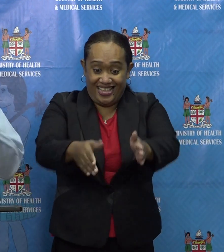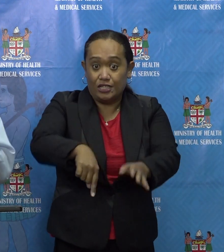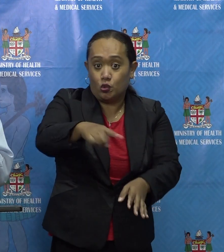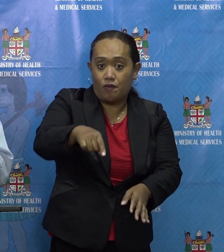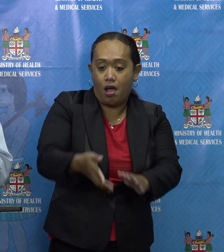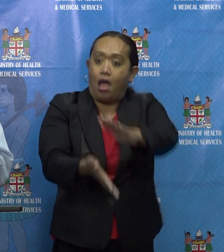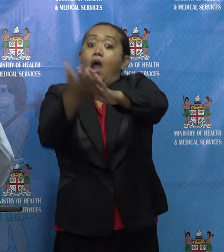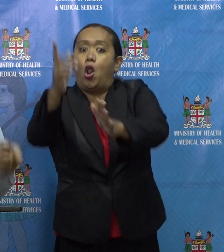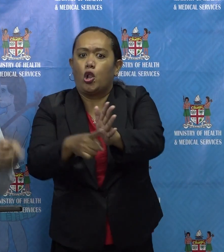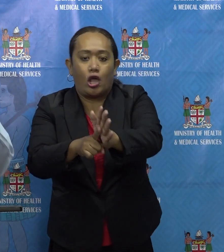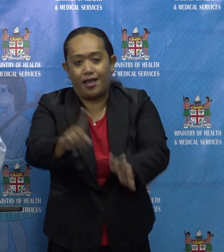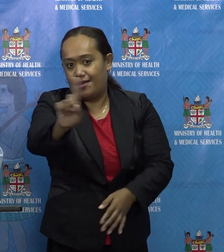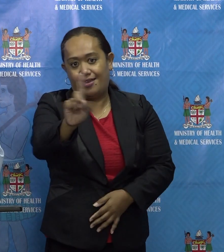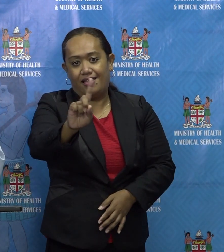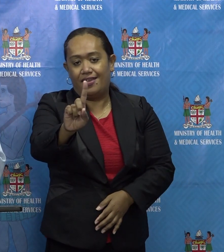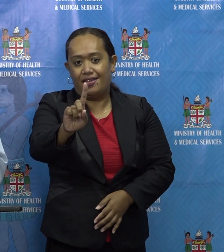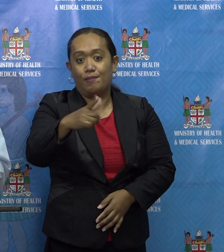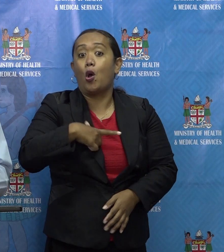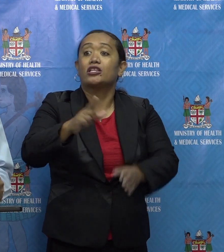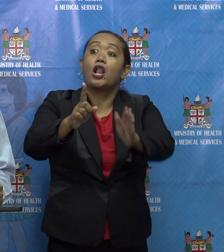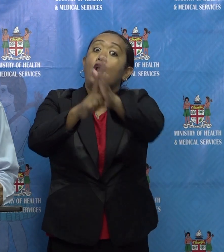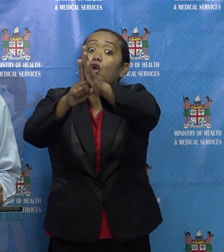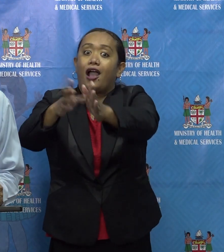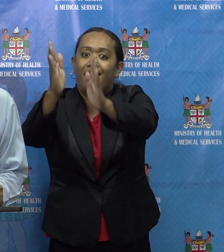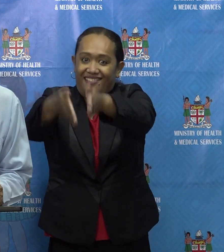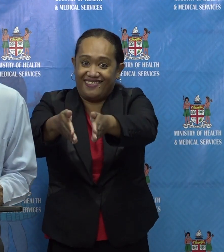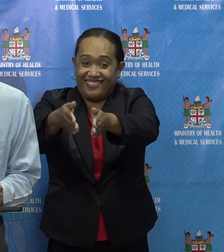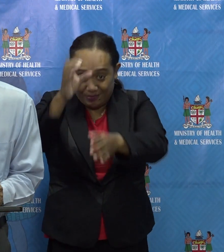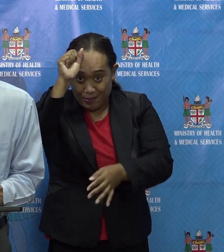non-containment to the containment or containment to containment.